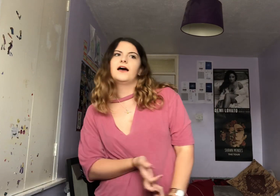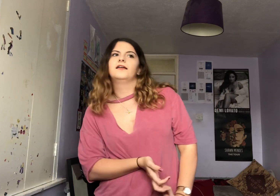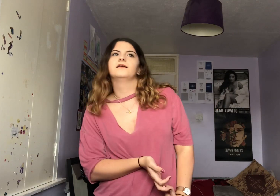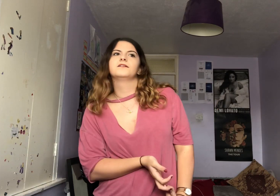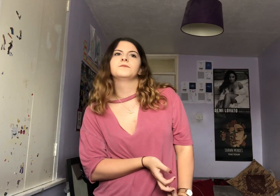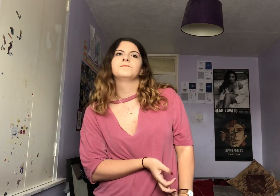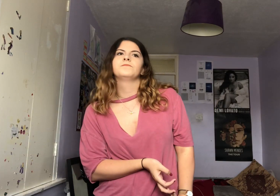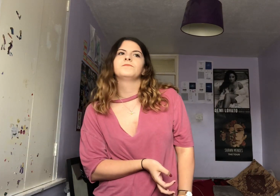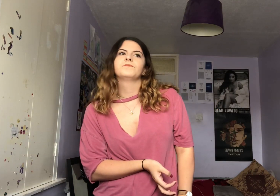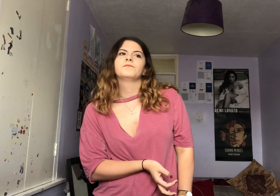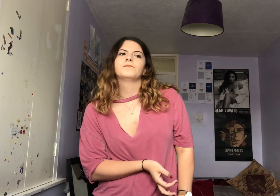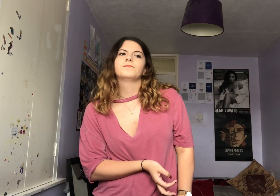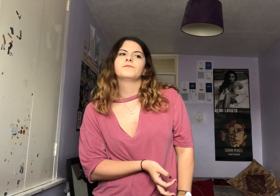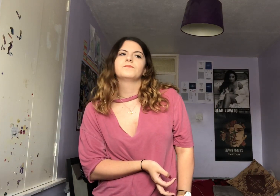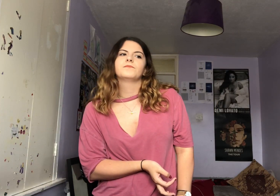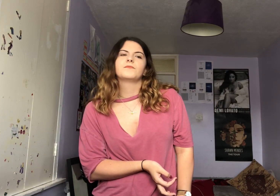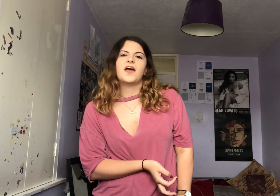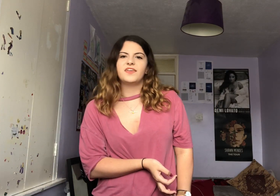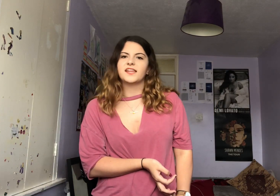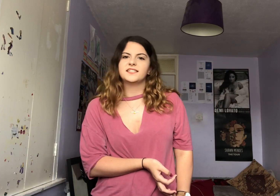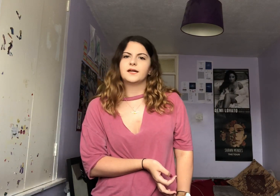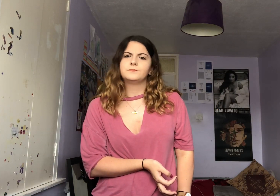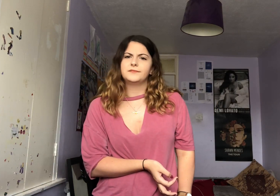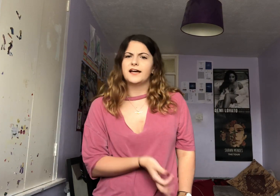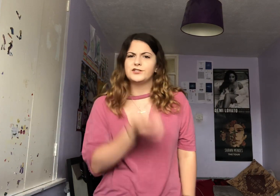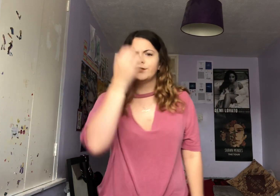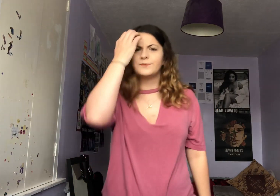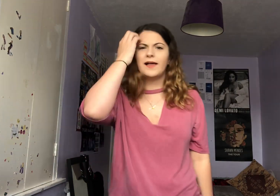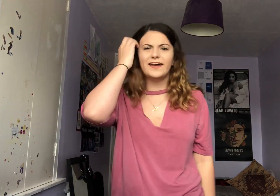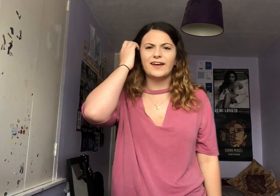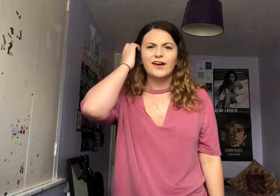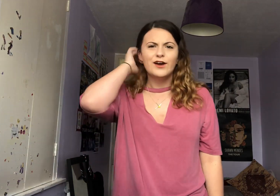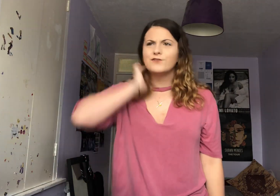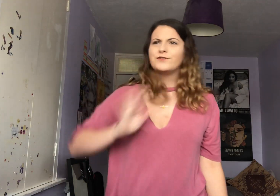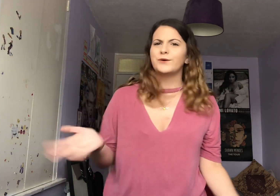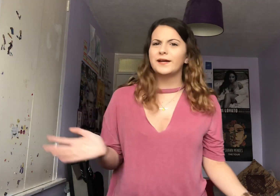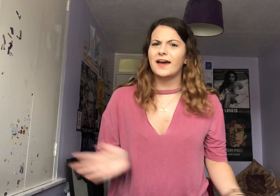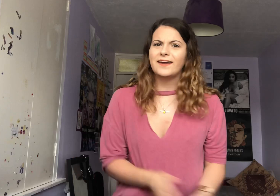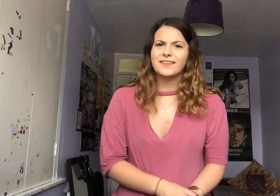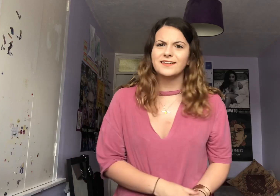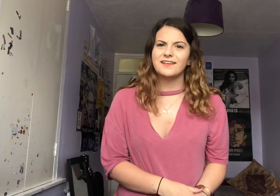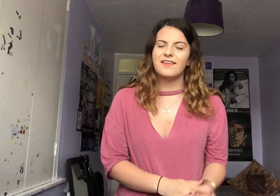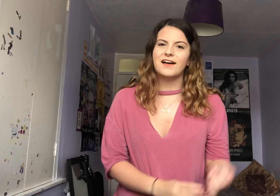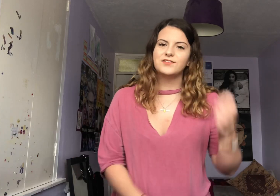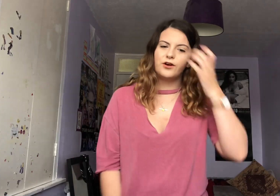and I think that's it. Yeah, just some like fruit and cake and things like that. So